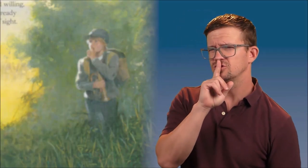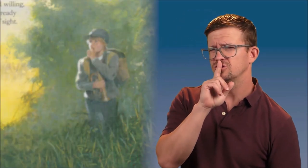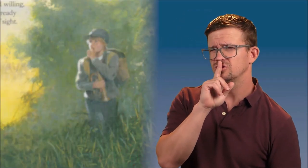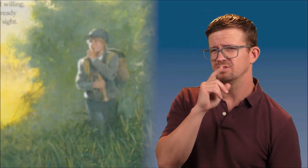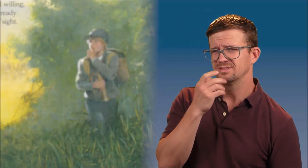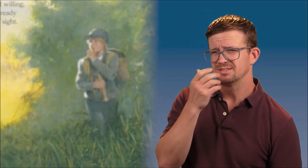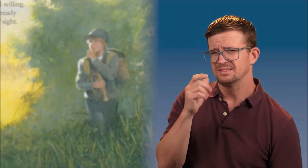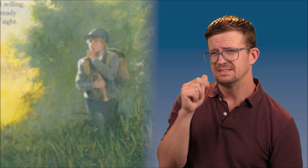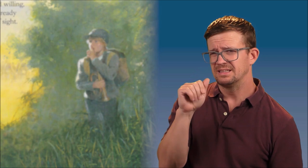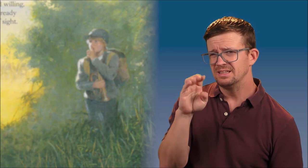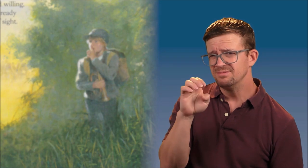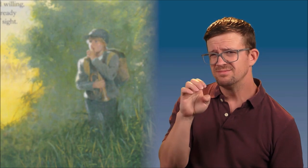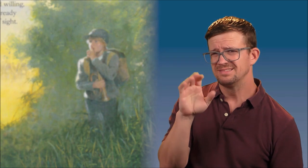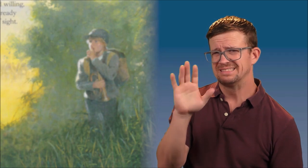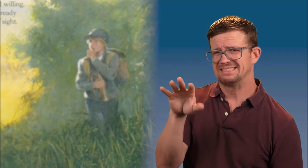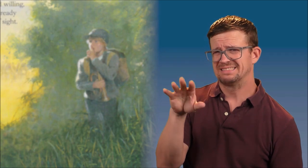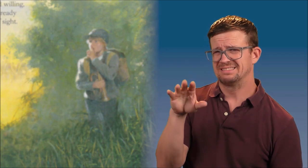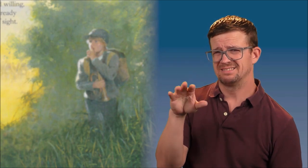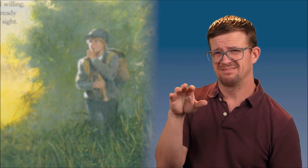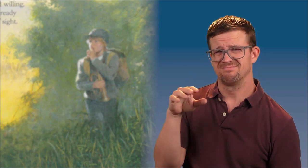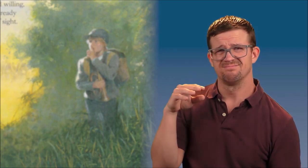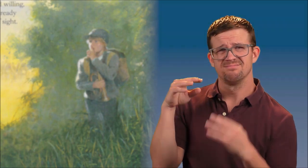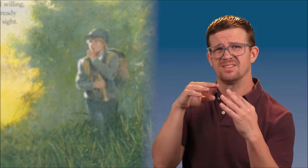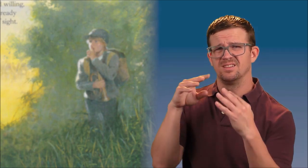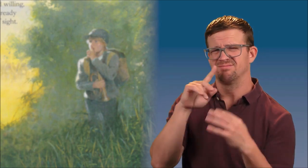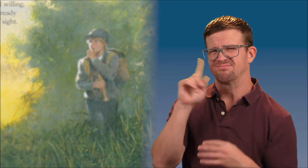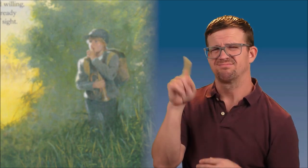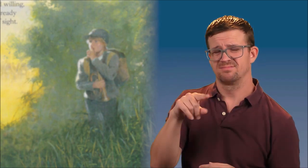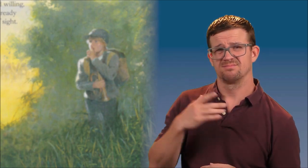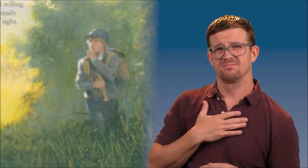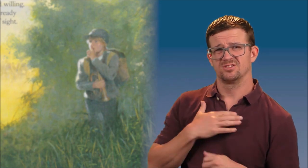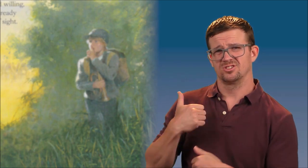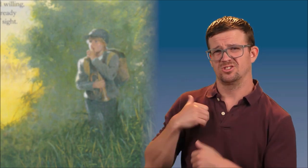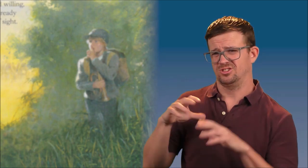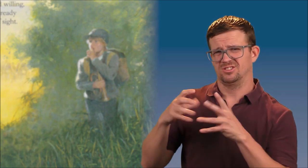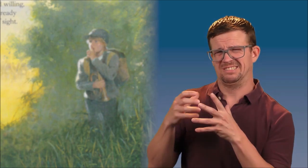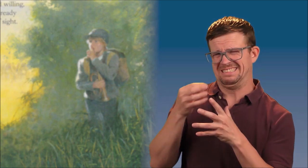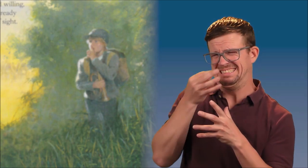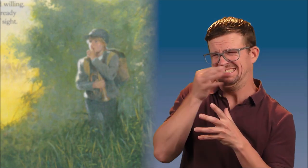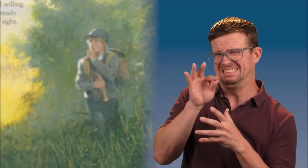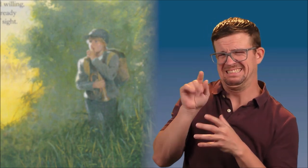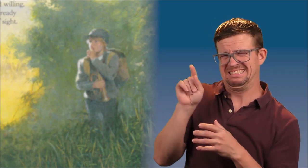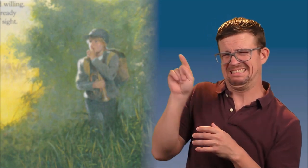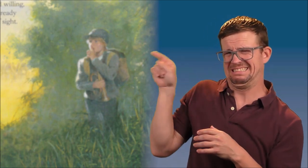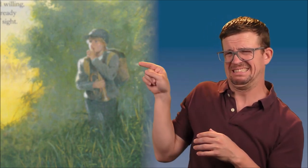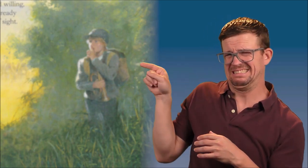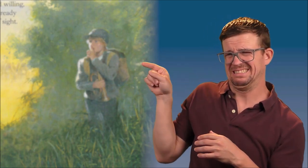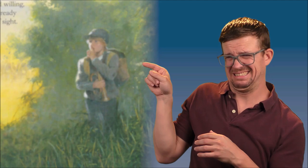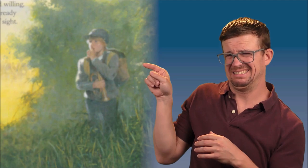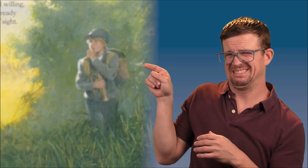Gabe, he whispered seriously, we got battle orders. My whole regiment's assembled just